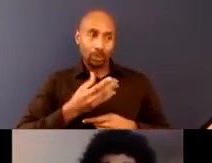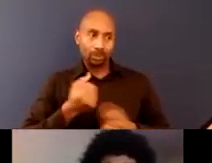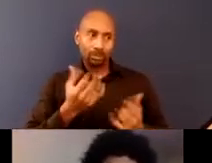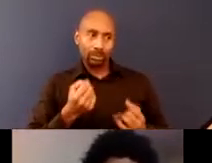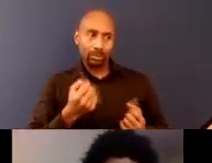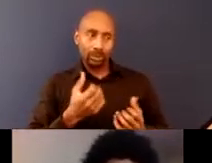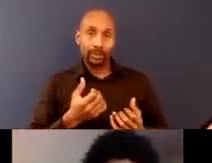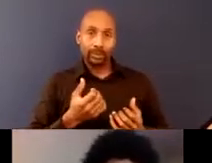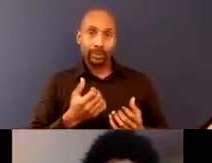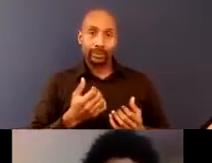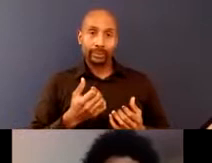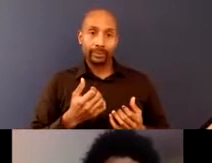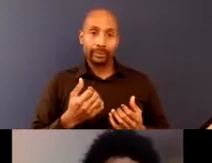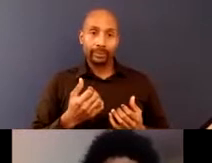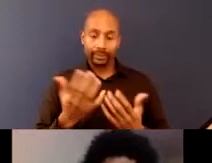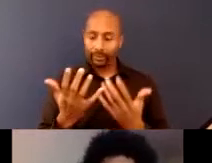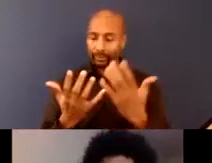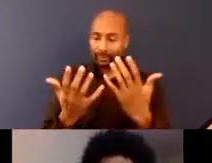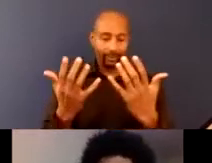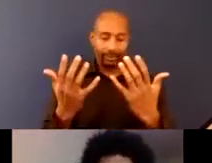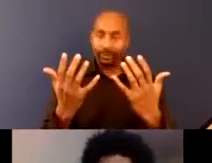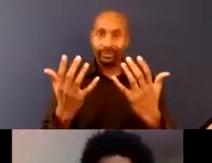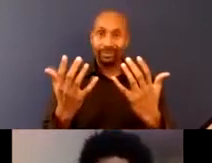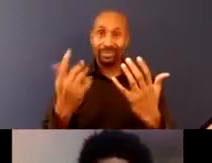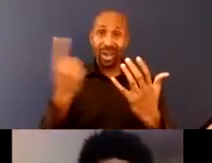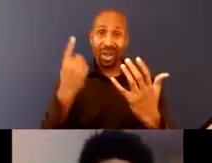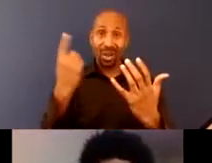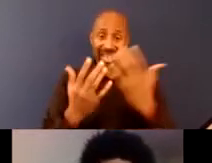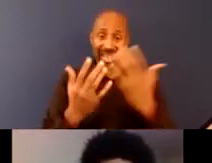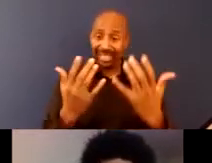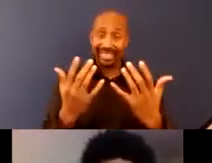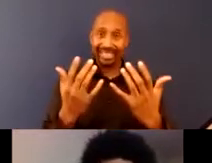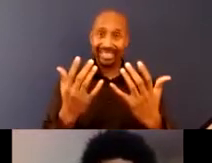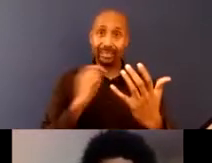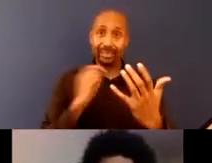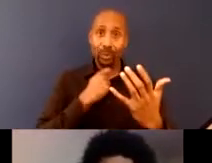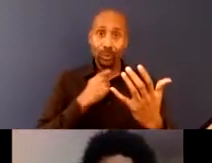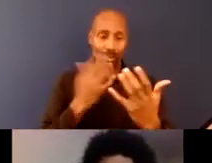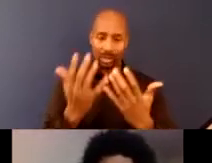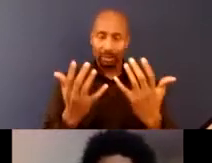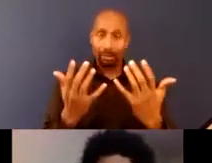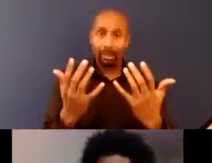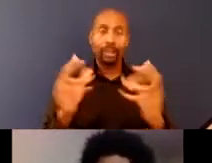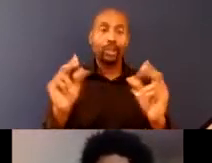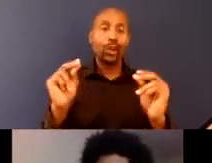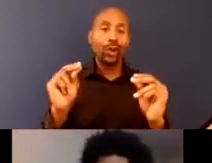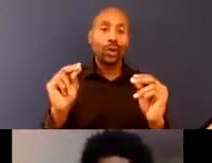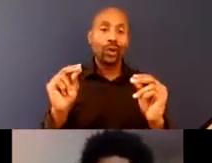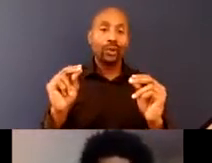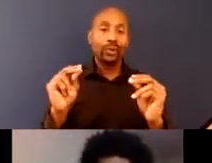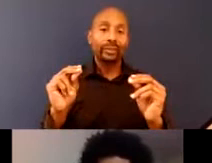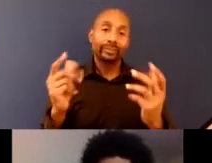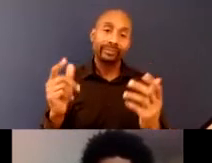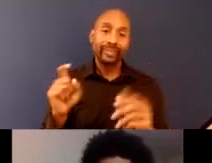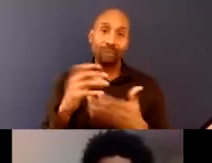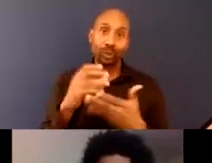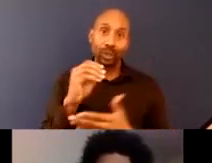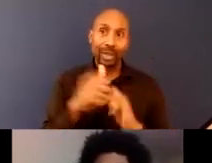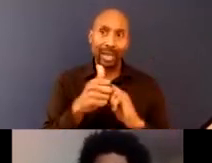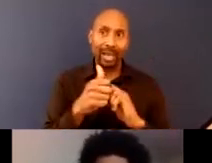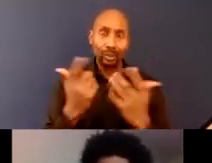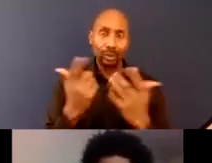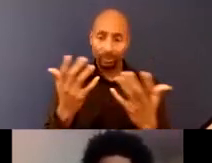mute. Absence must be learned. I have carried too many sounds.